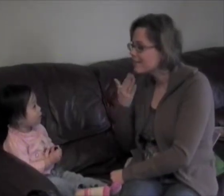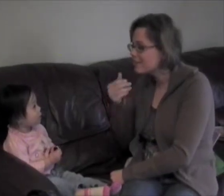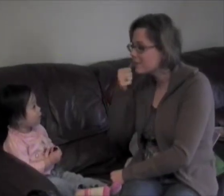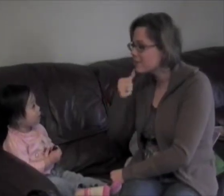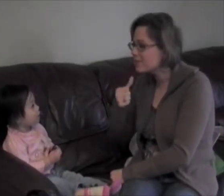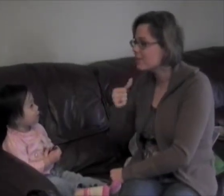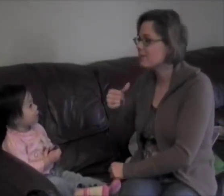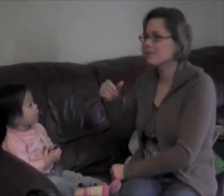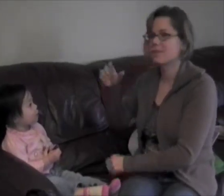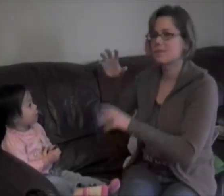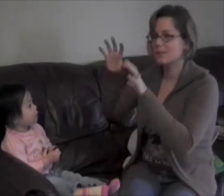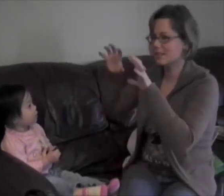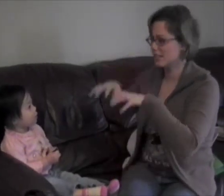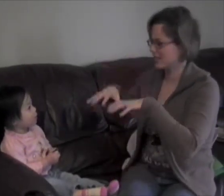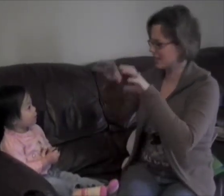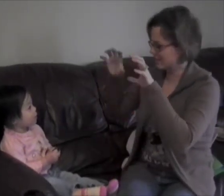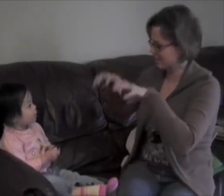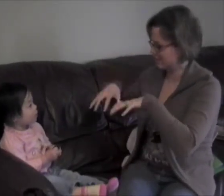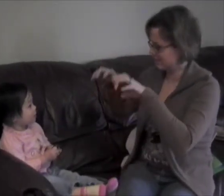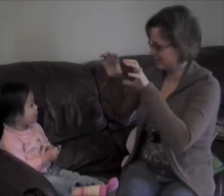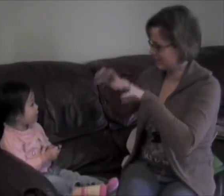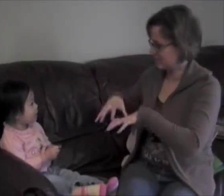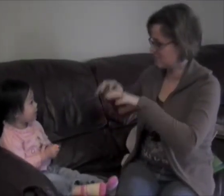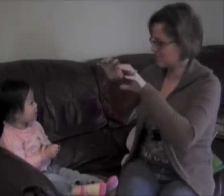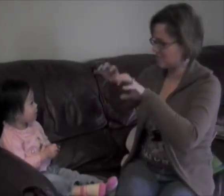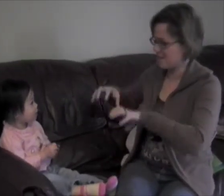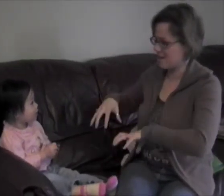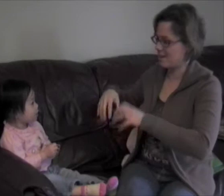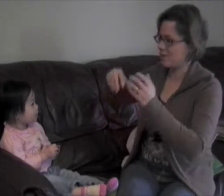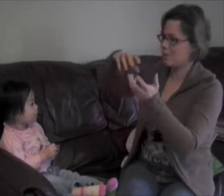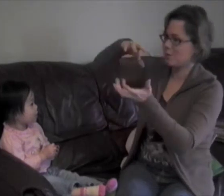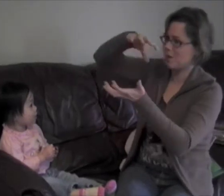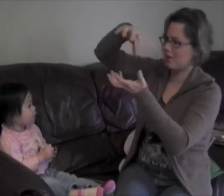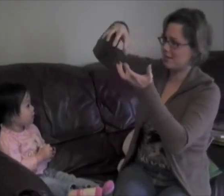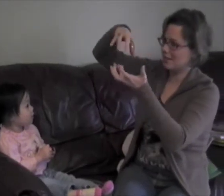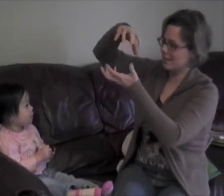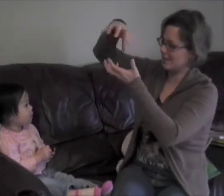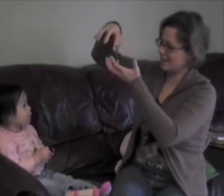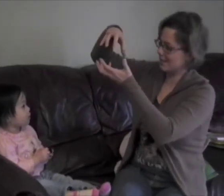Good girl. What's this? Rain. What about this?